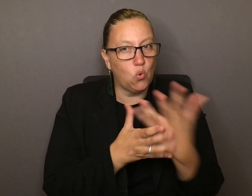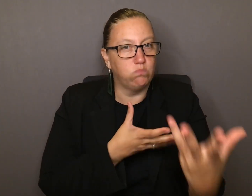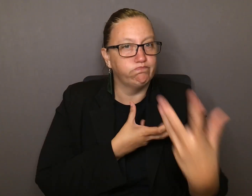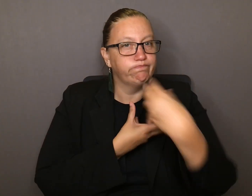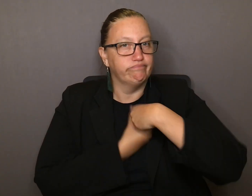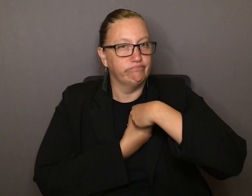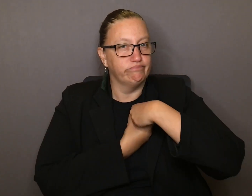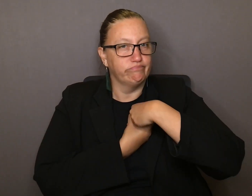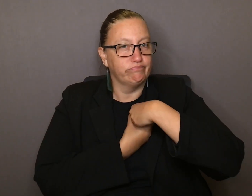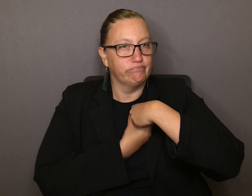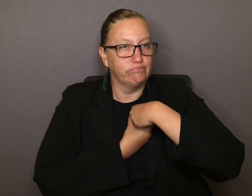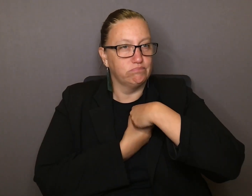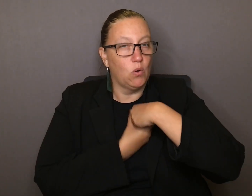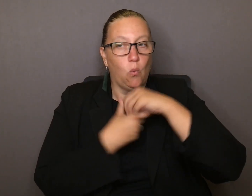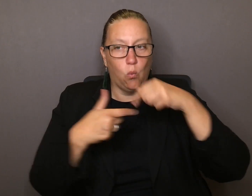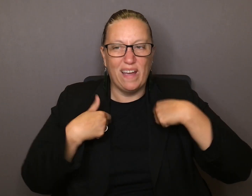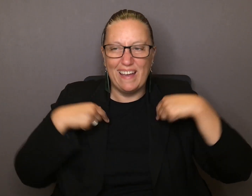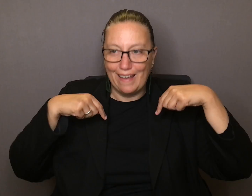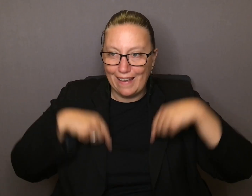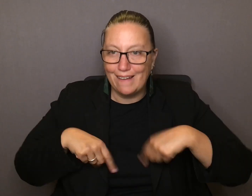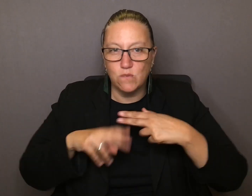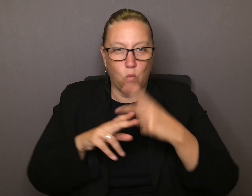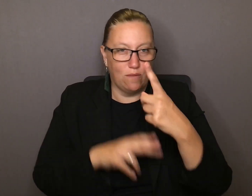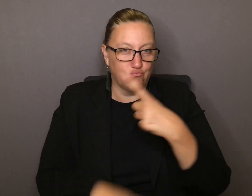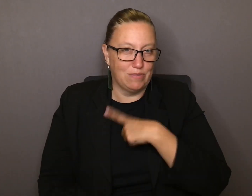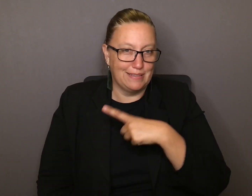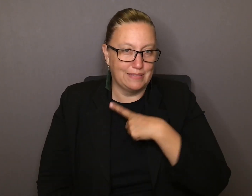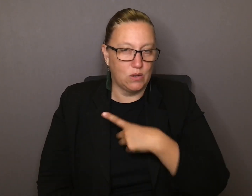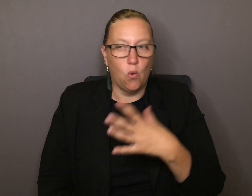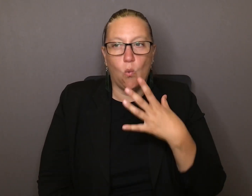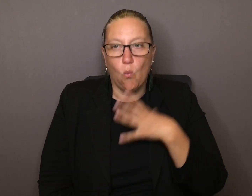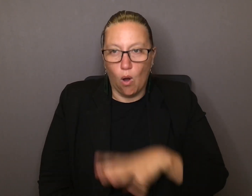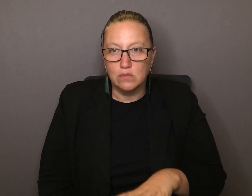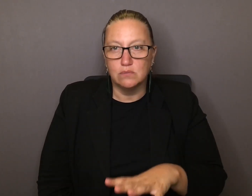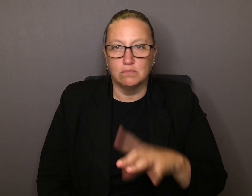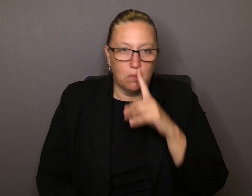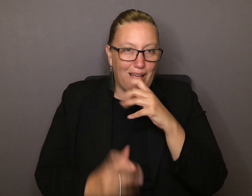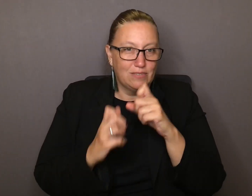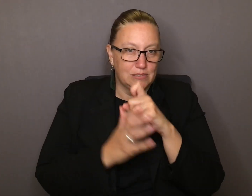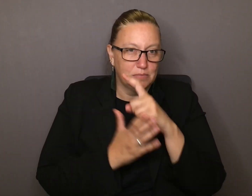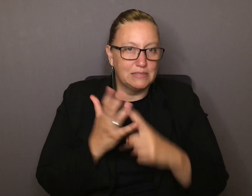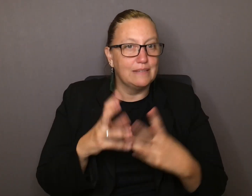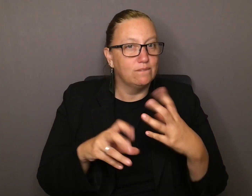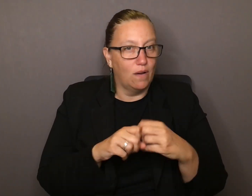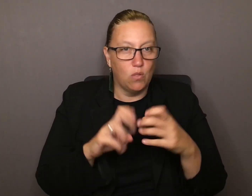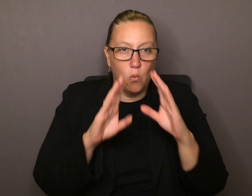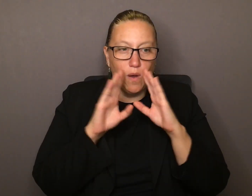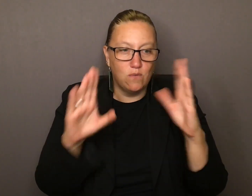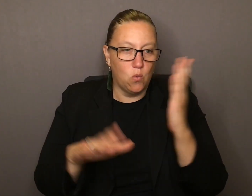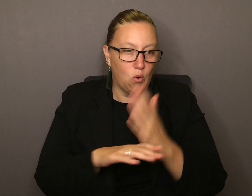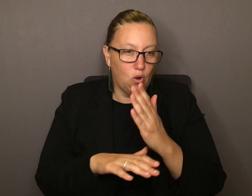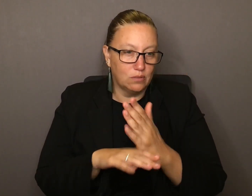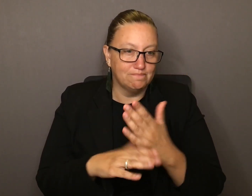it easier for people with disabilities to participate in this wonderful work. Thank you very much.